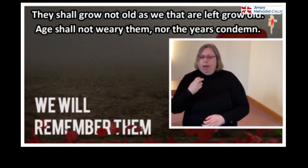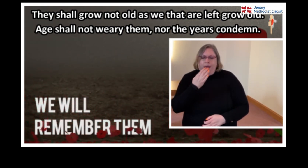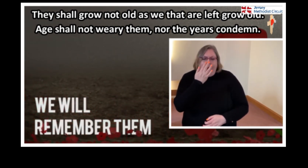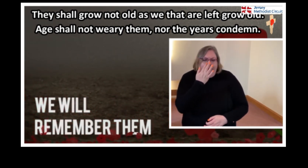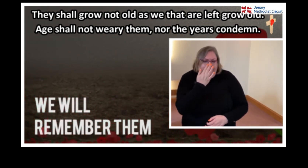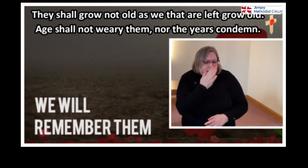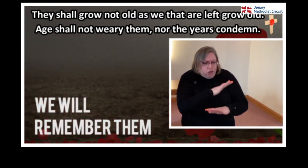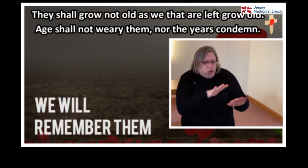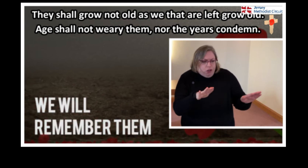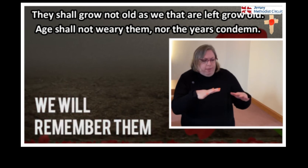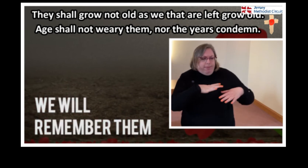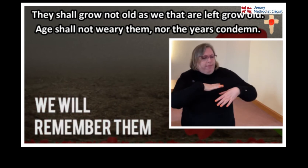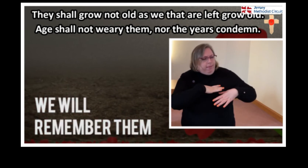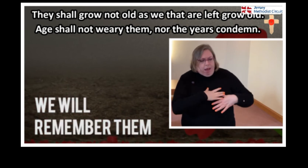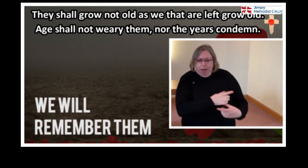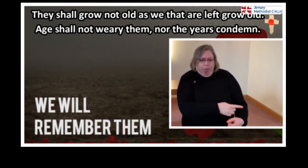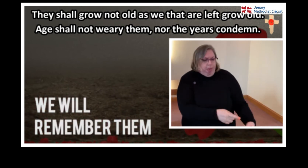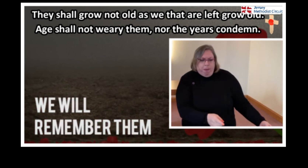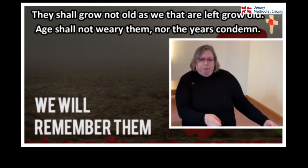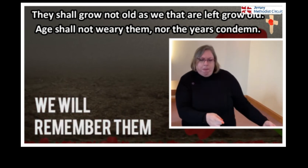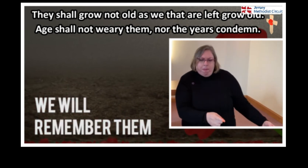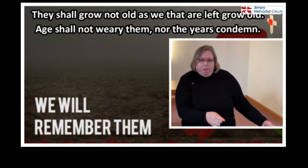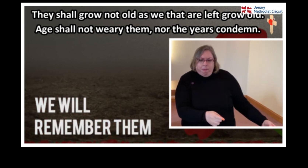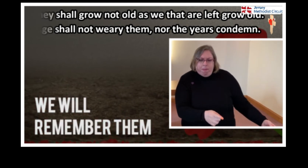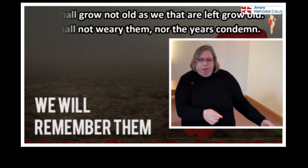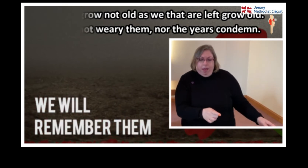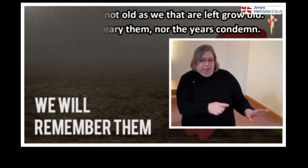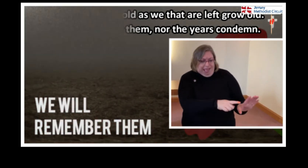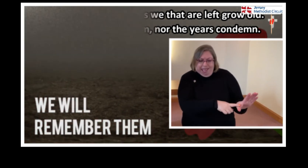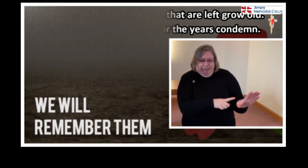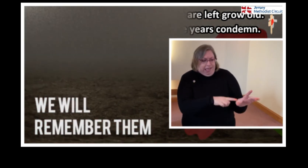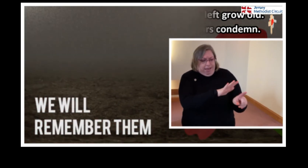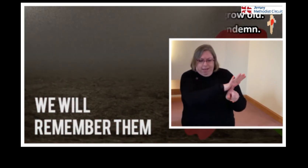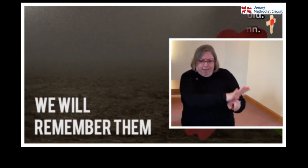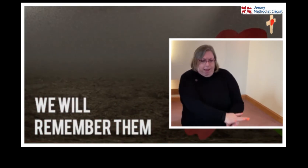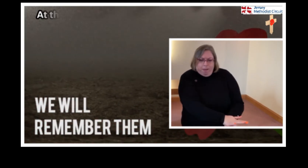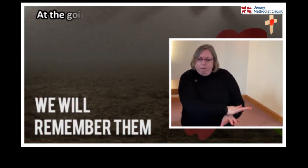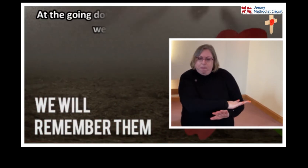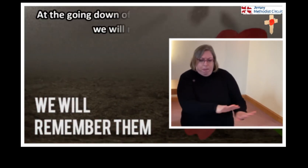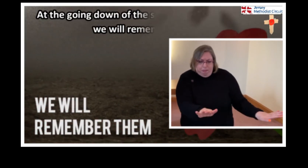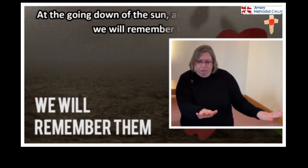Age shall not weary them, nor the years condemn.